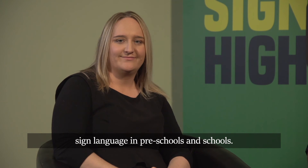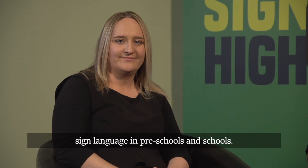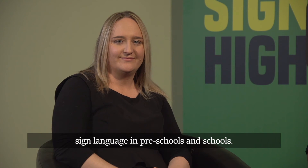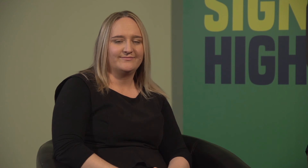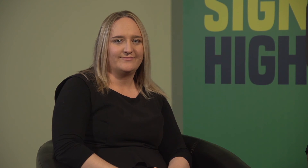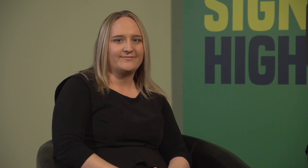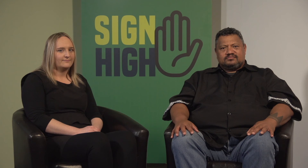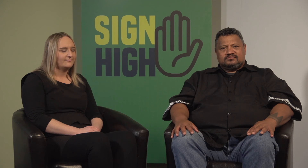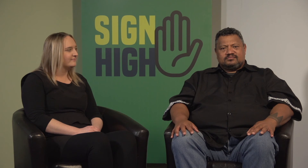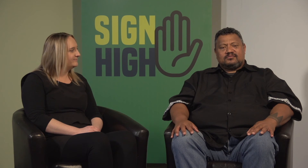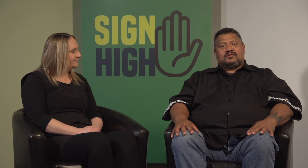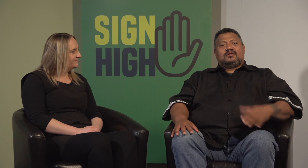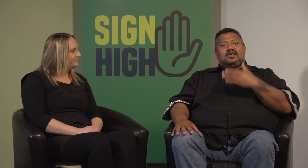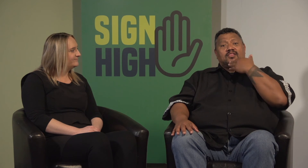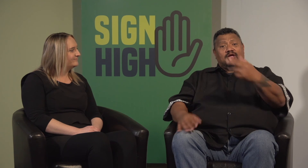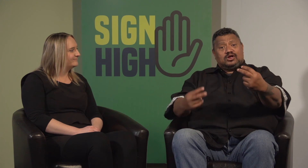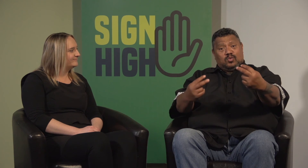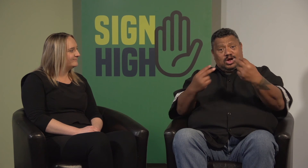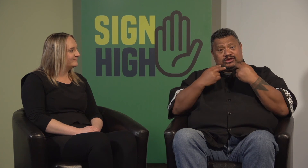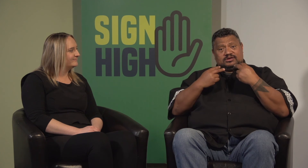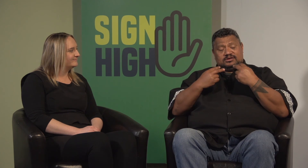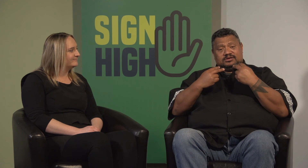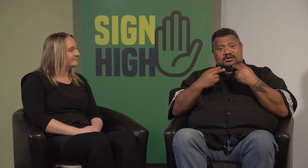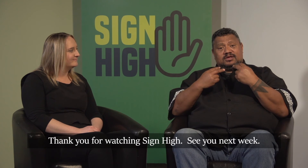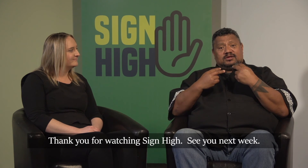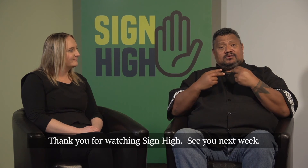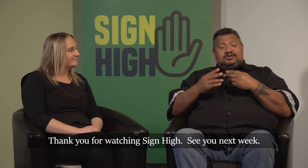schools. Thank you for watching Sign High. See you next week.